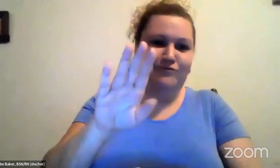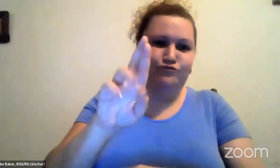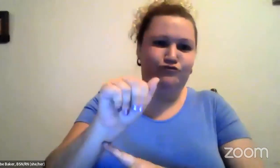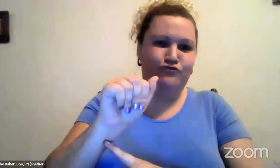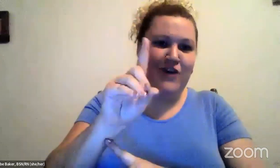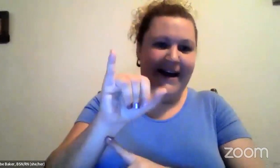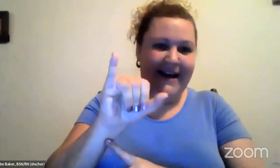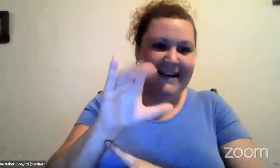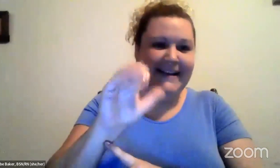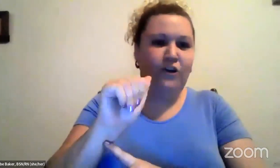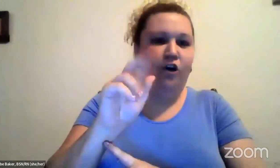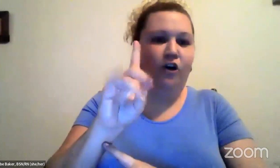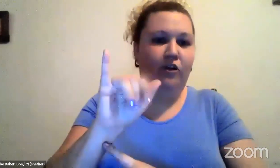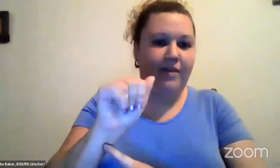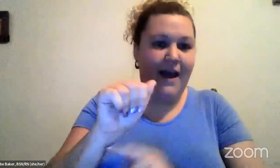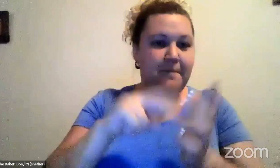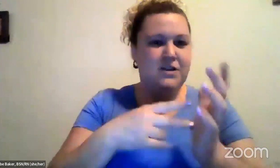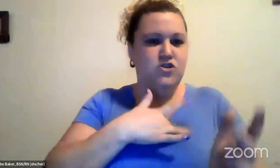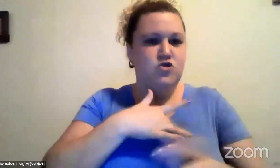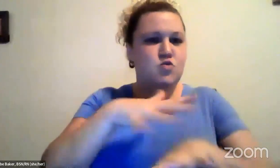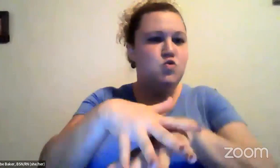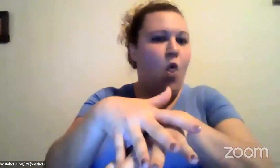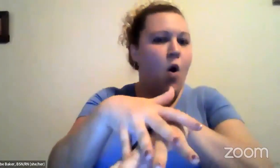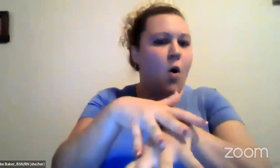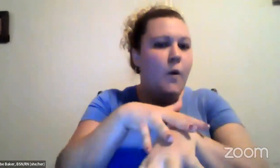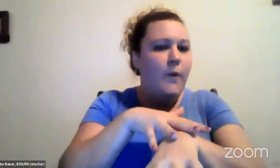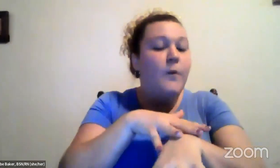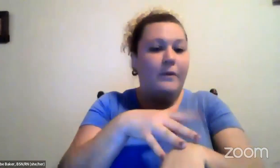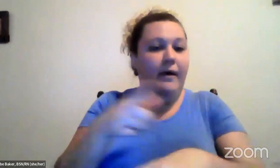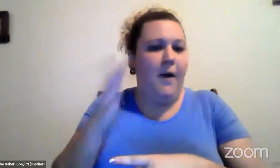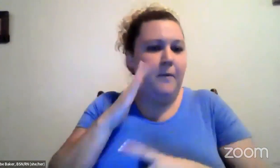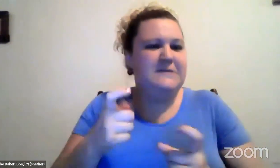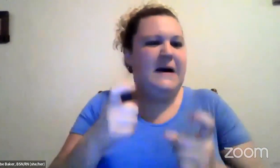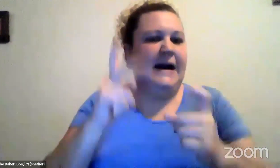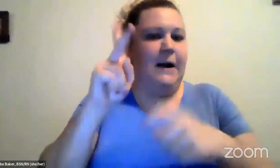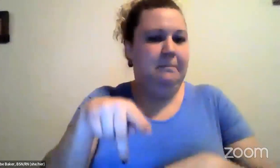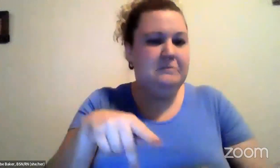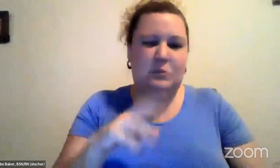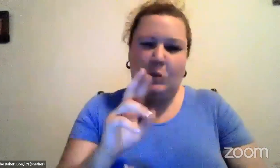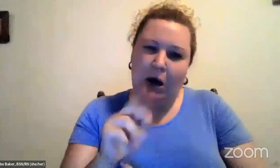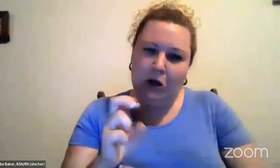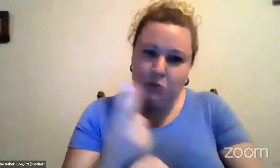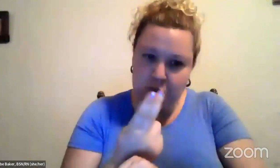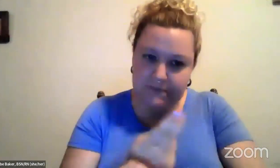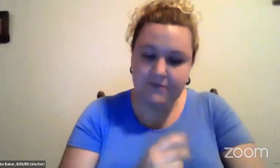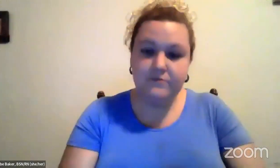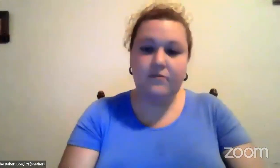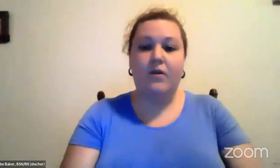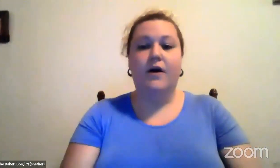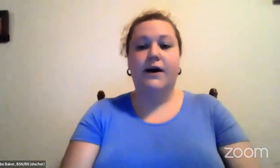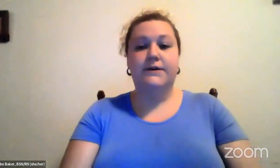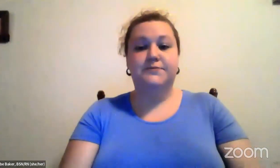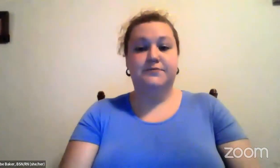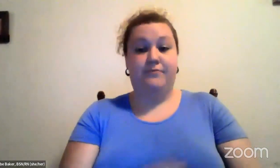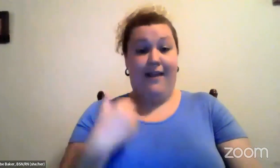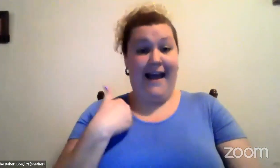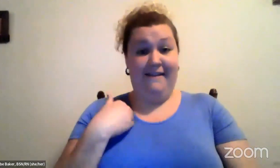up. So what's just called bradycardia. So we give that to you if you have bradycardia, which is a slowing of the